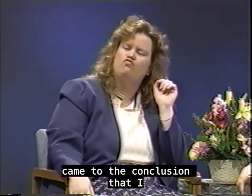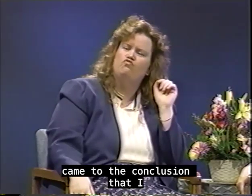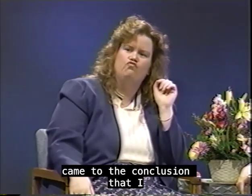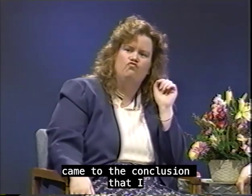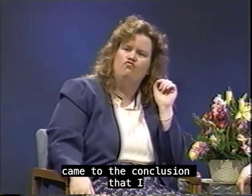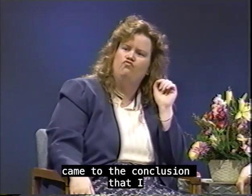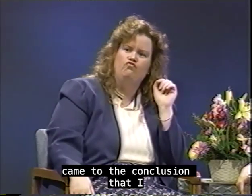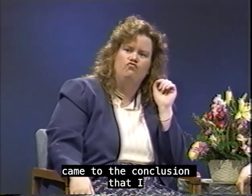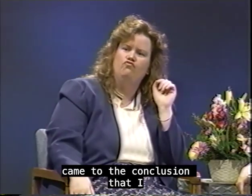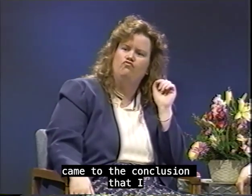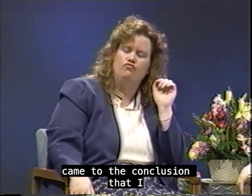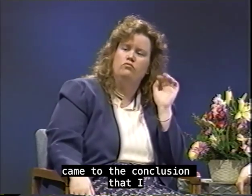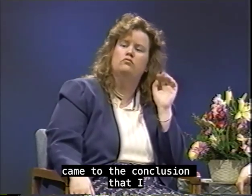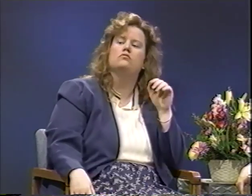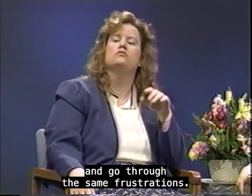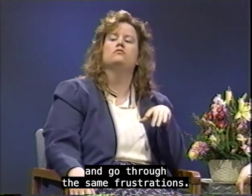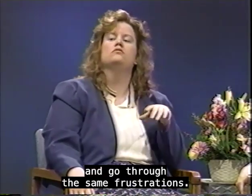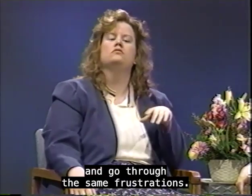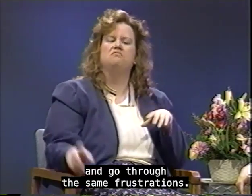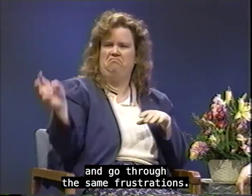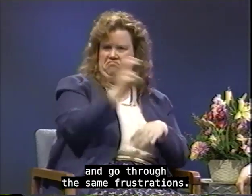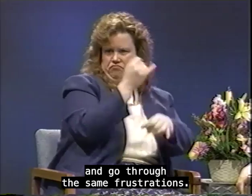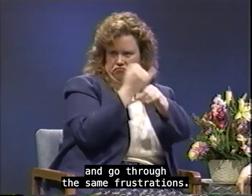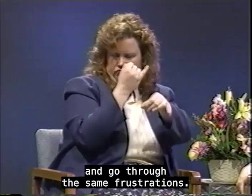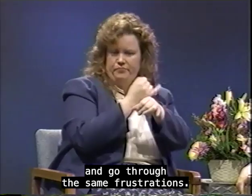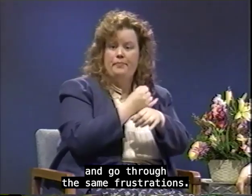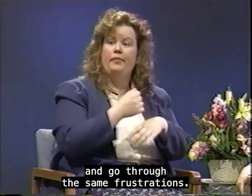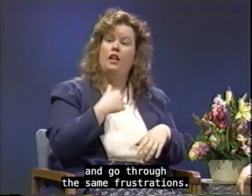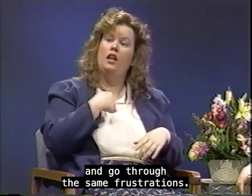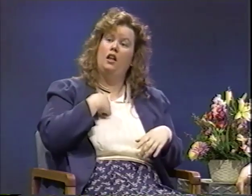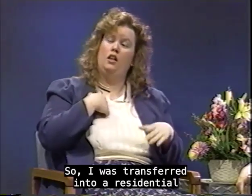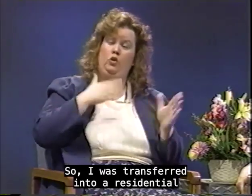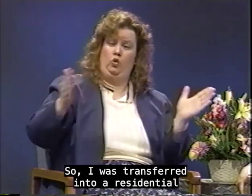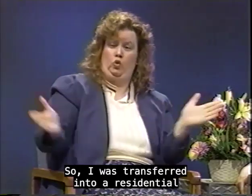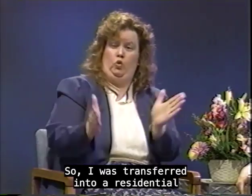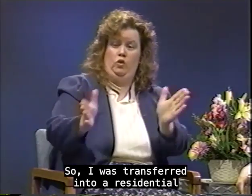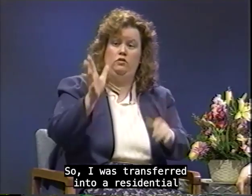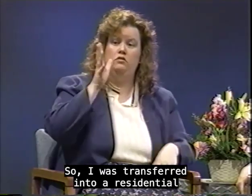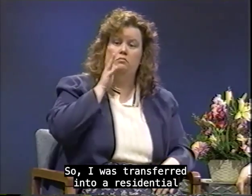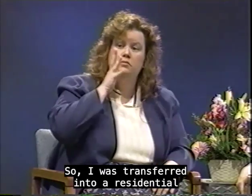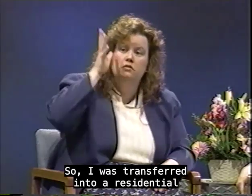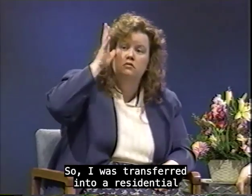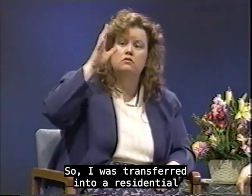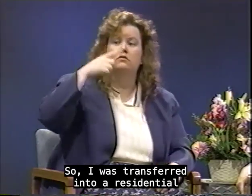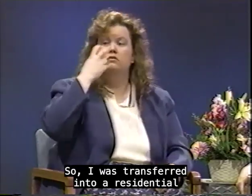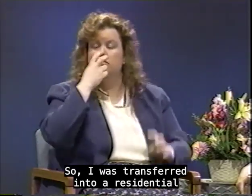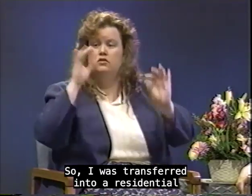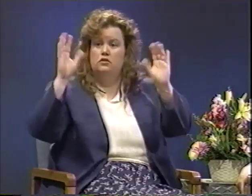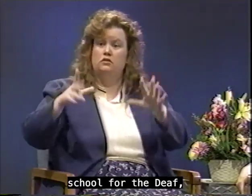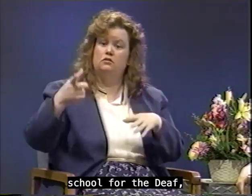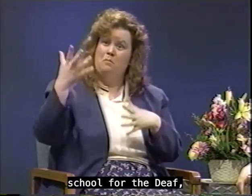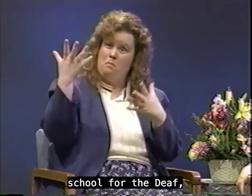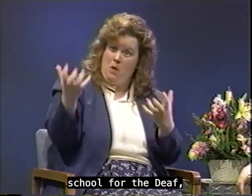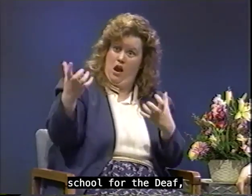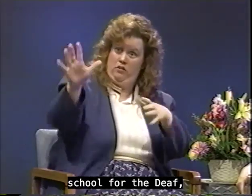conclusion that I was not going to use my voice and go through the same frustrations. So I was transferred into a residential school for the deaf,